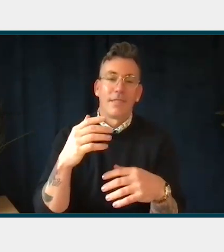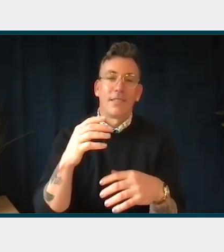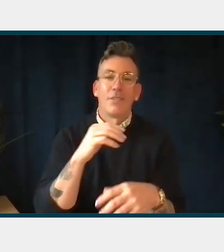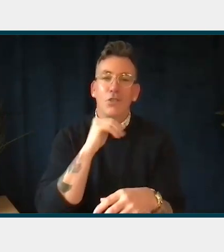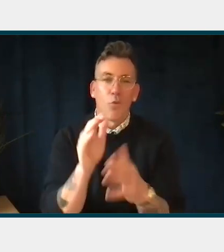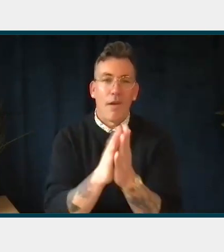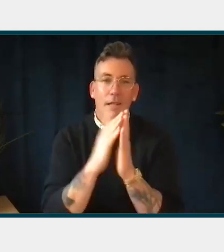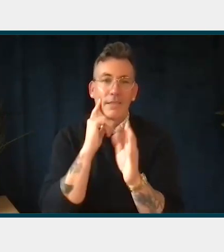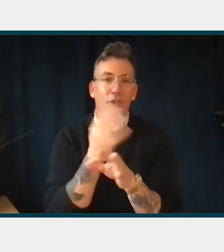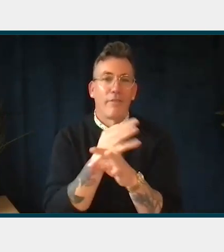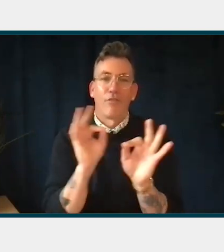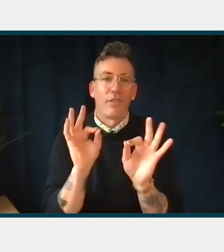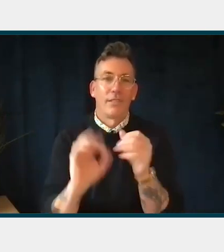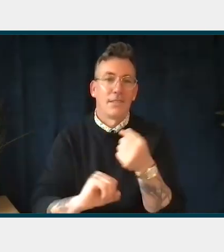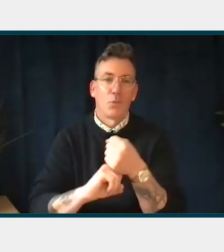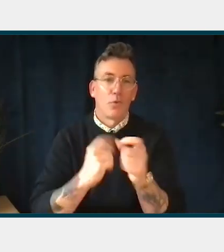that's an important step.